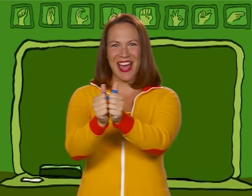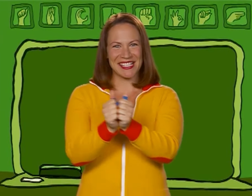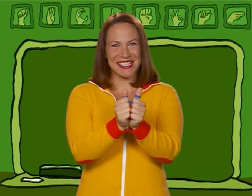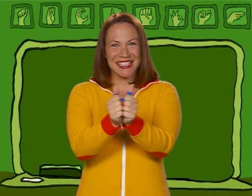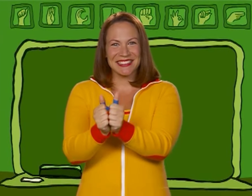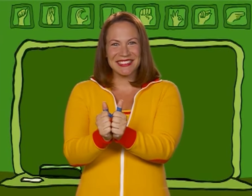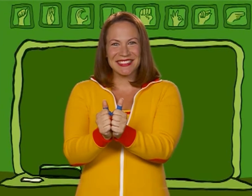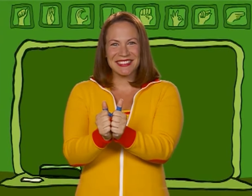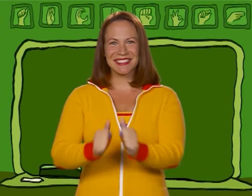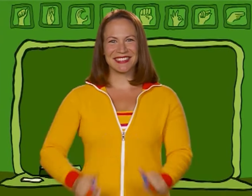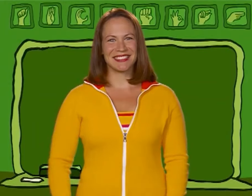us.